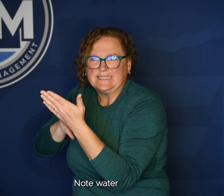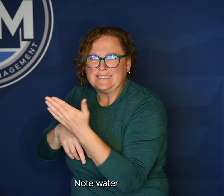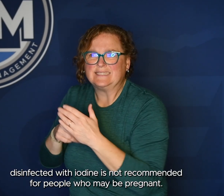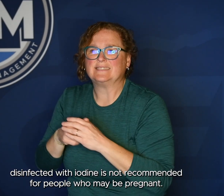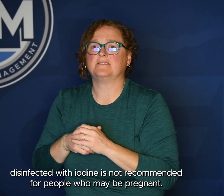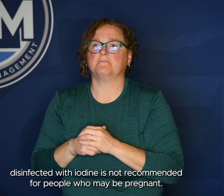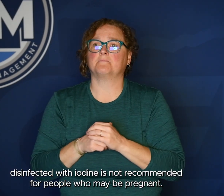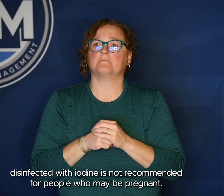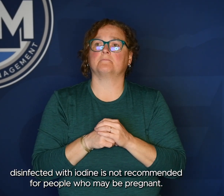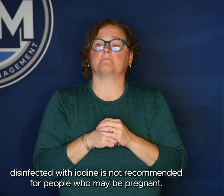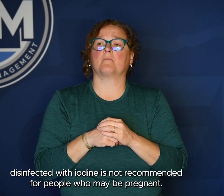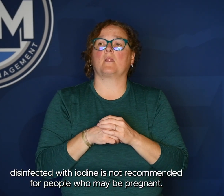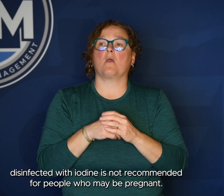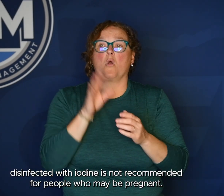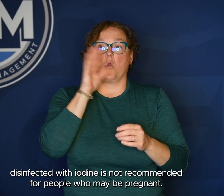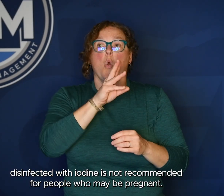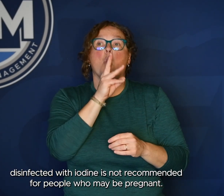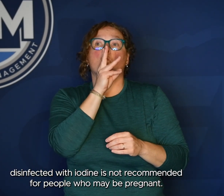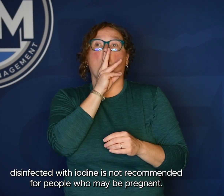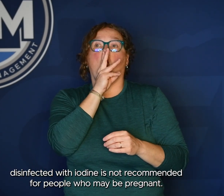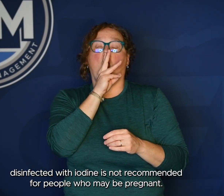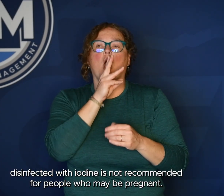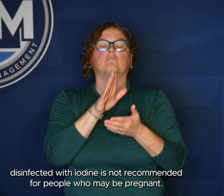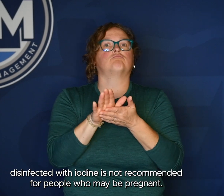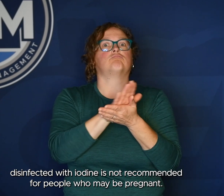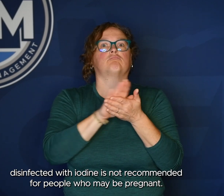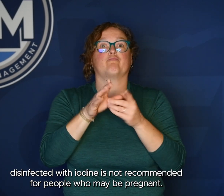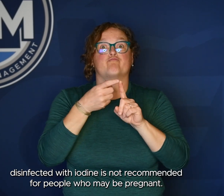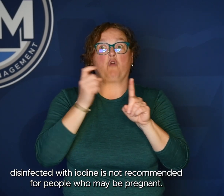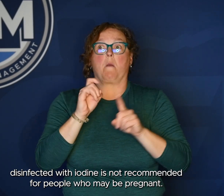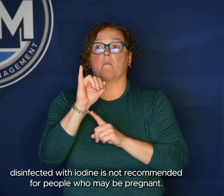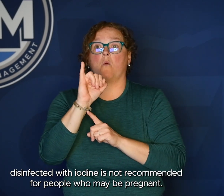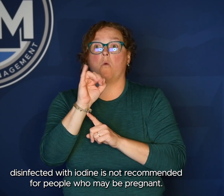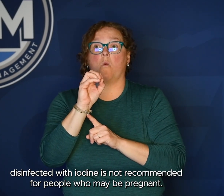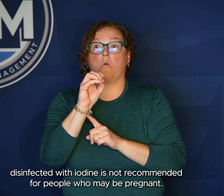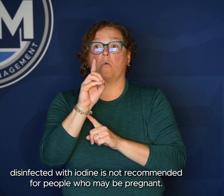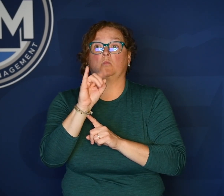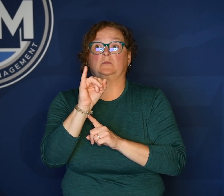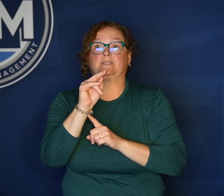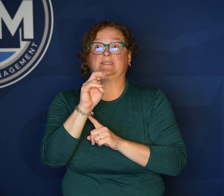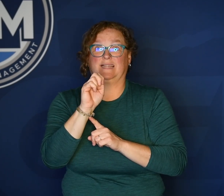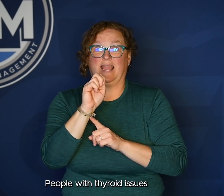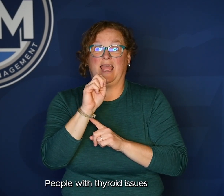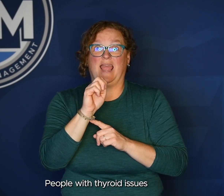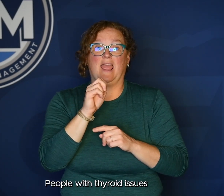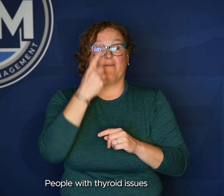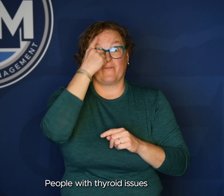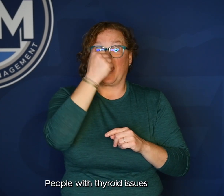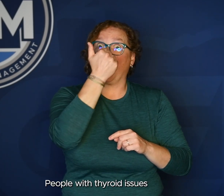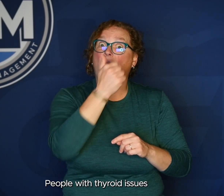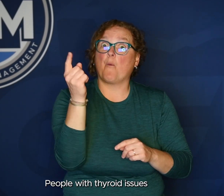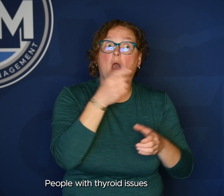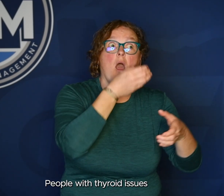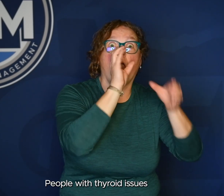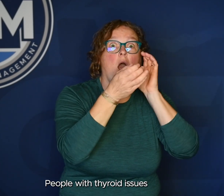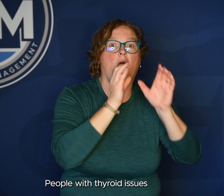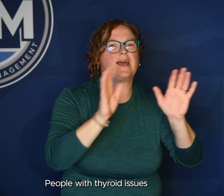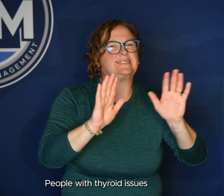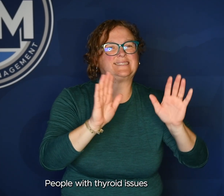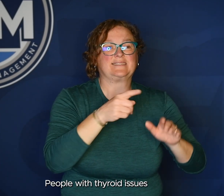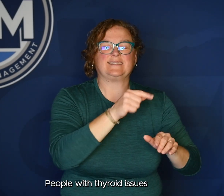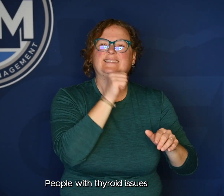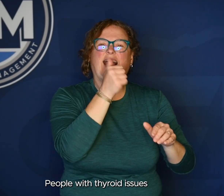Note, water disinfected with iodine is not recommended for people who may be pregnant, people with thyroid